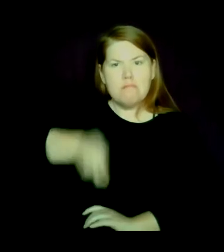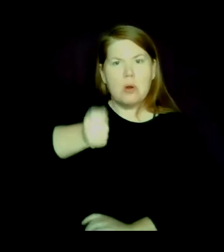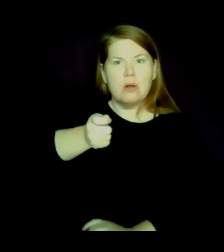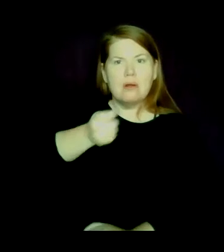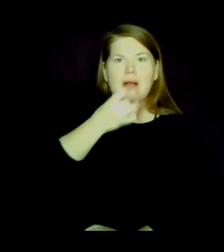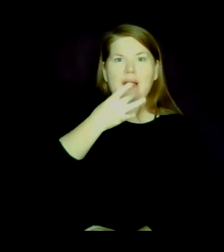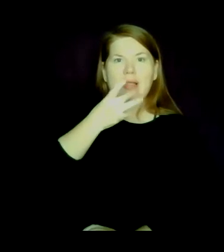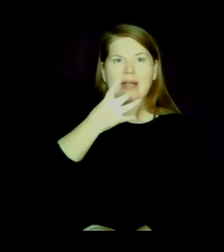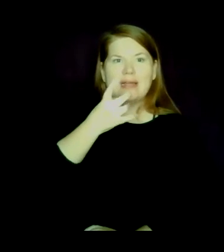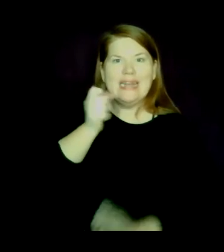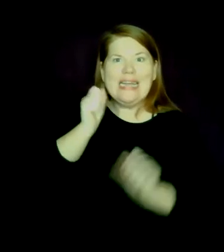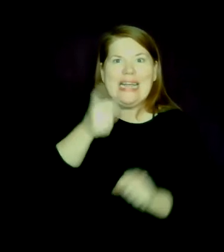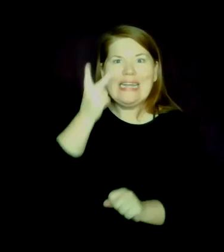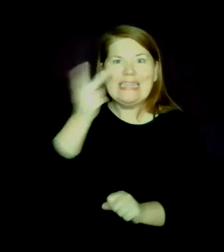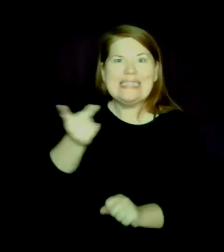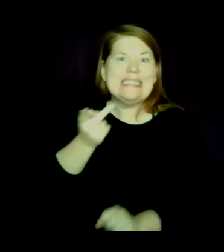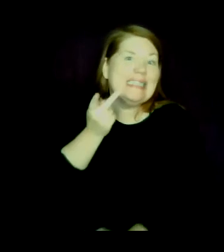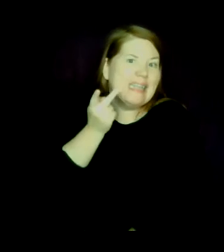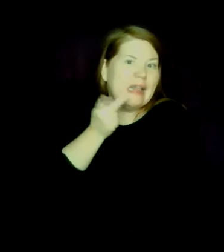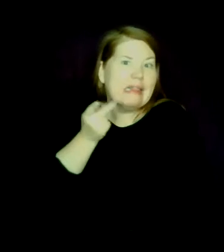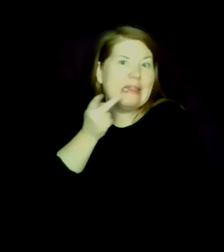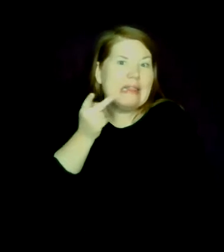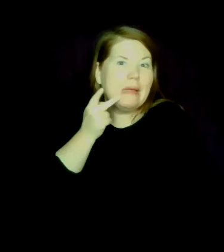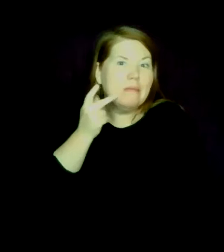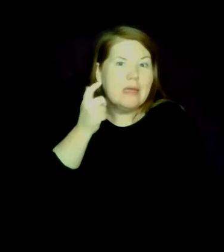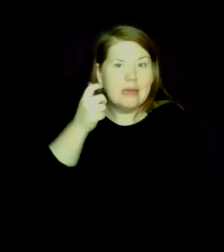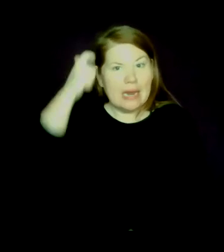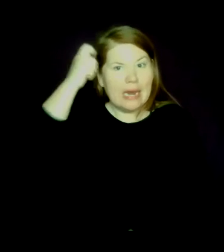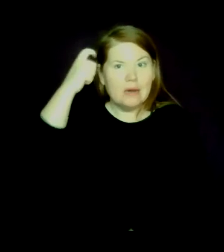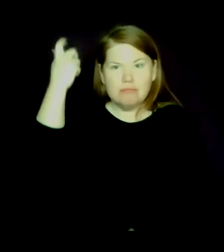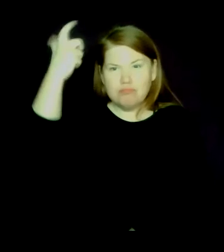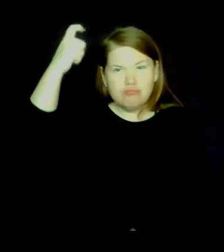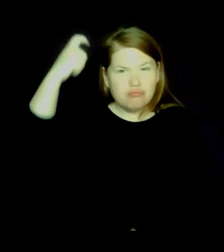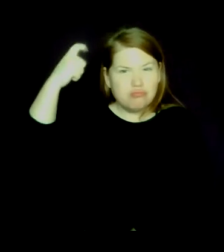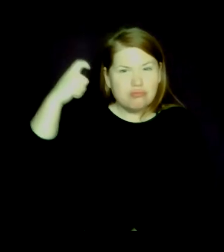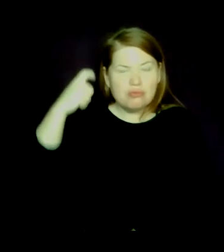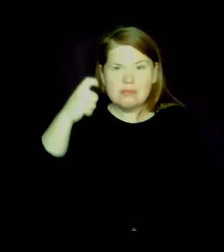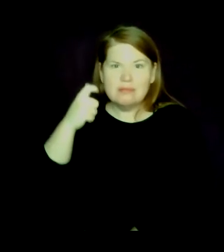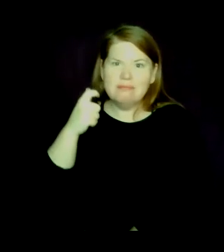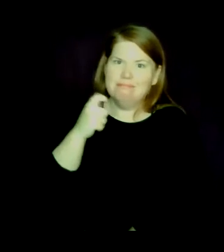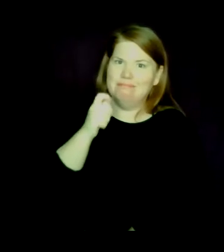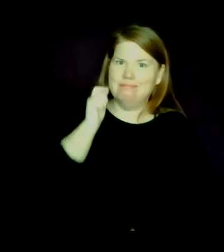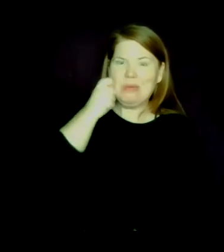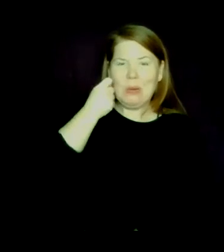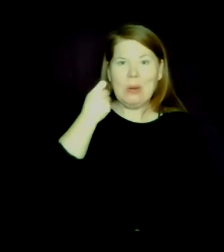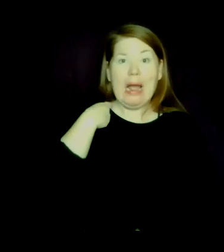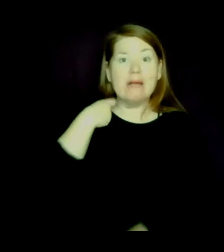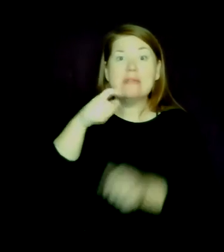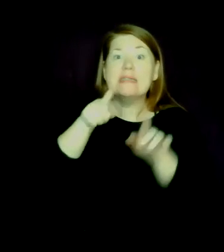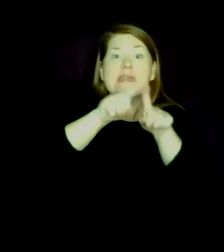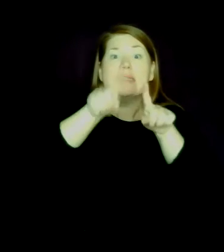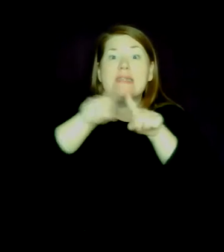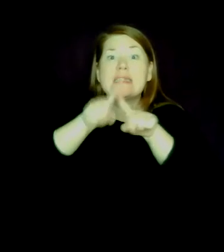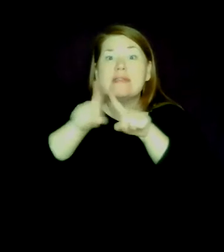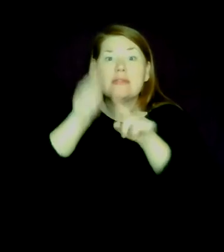look so shiny you almost have to squint. The New You has pictures on the wall with lots of different